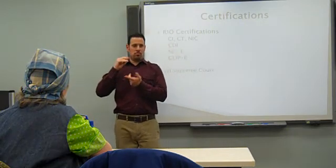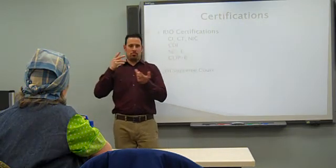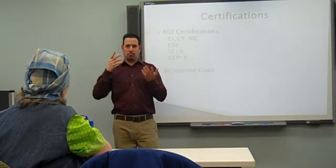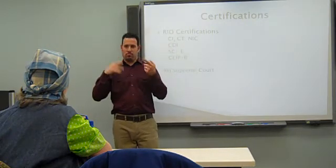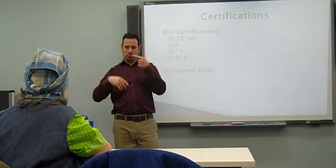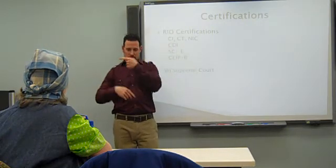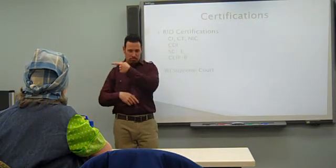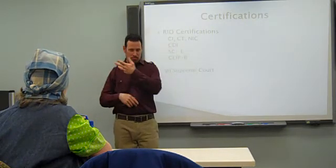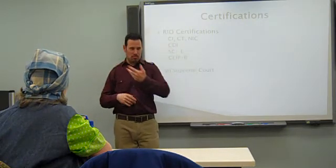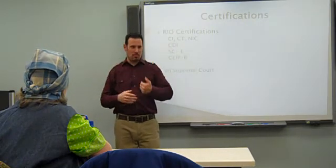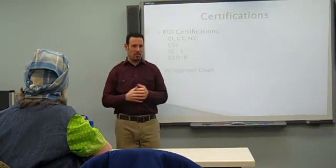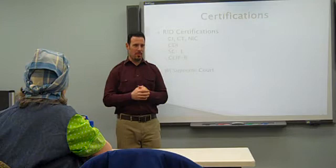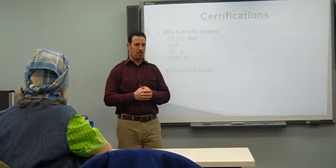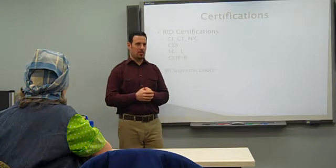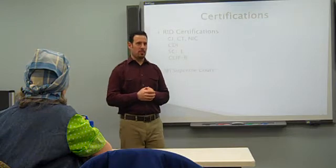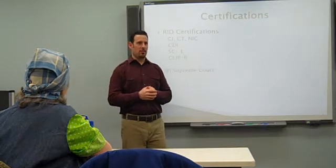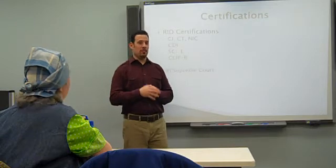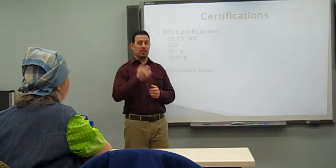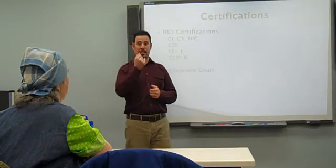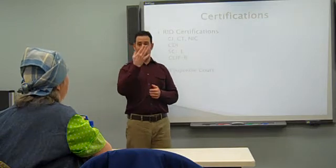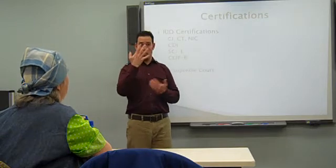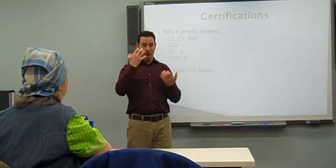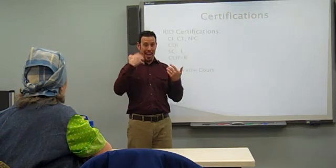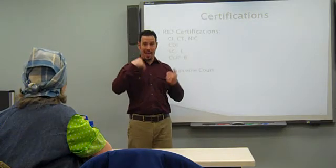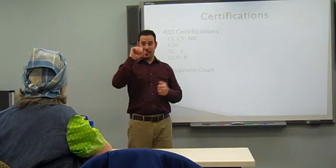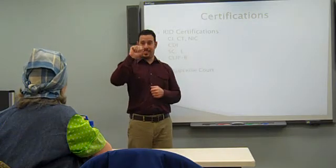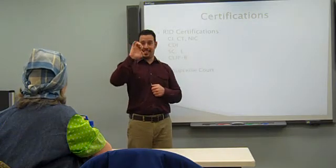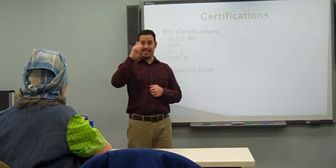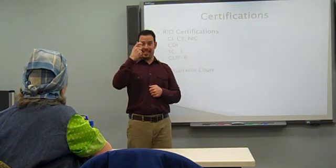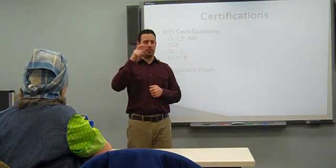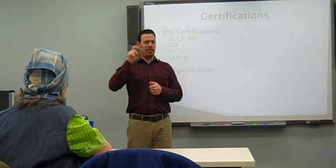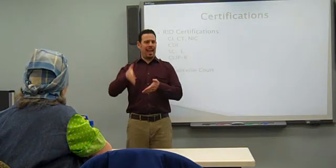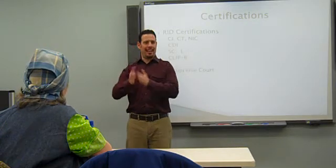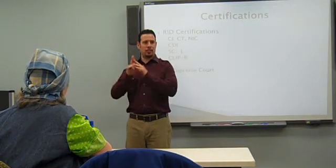If they want to drive, it's up to their parole officer.